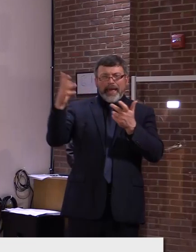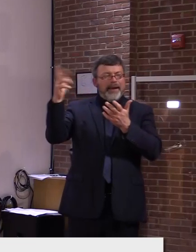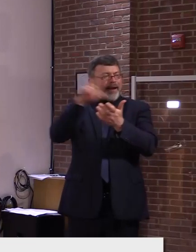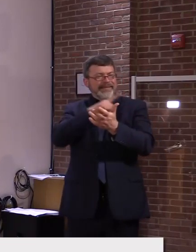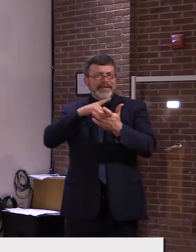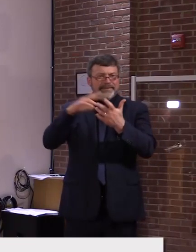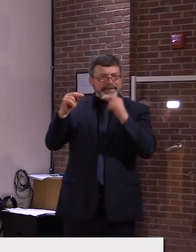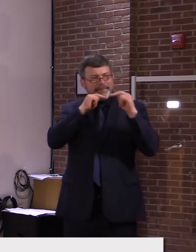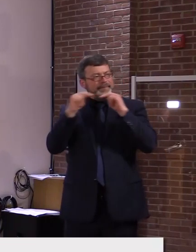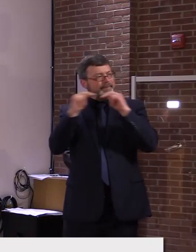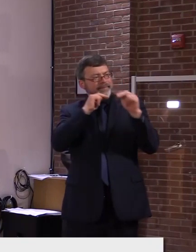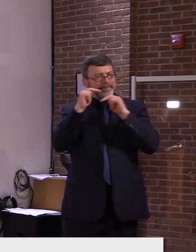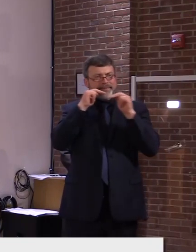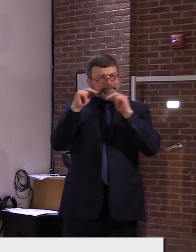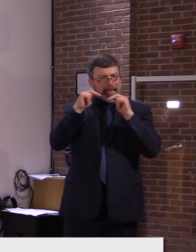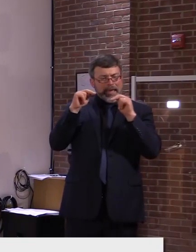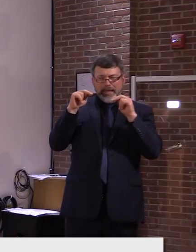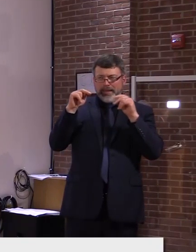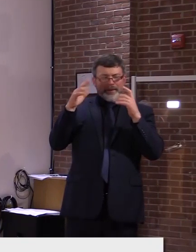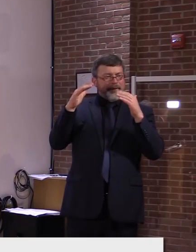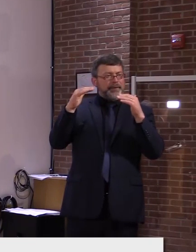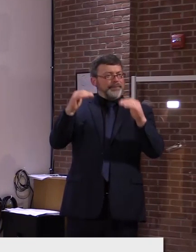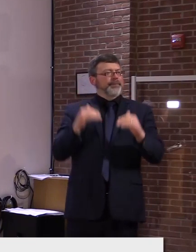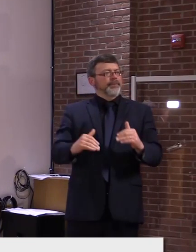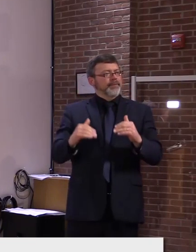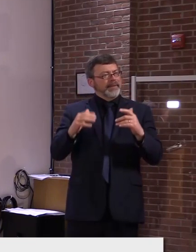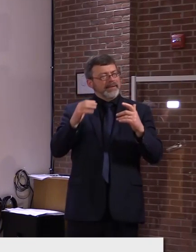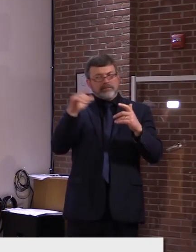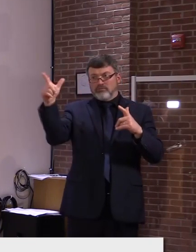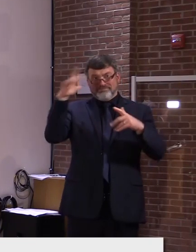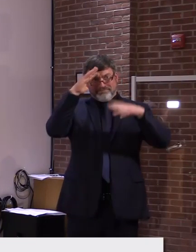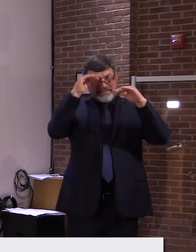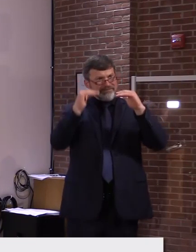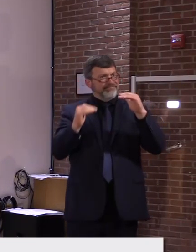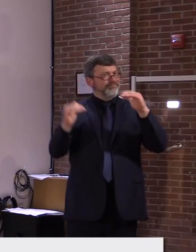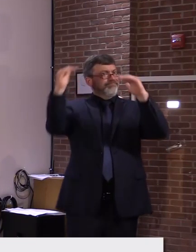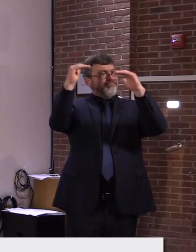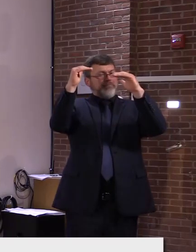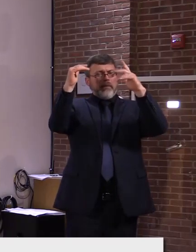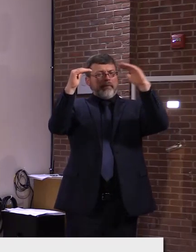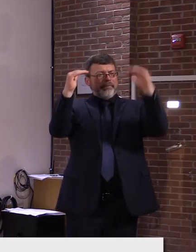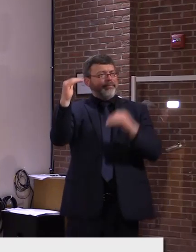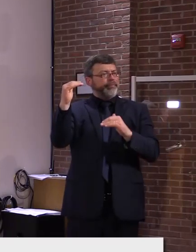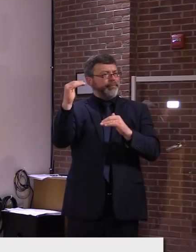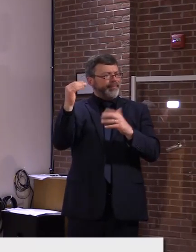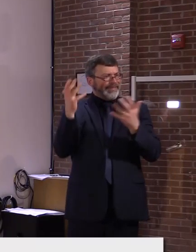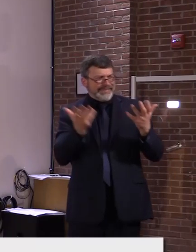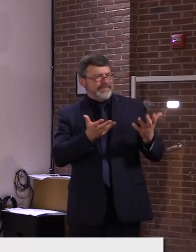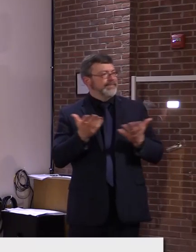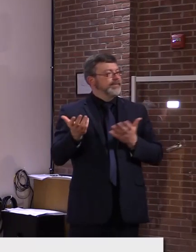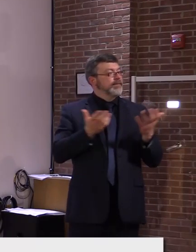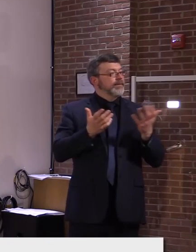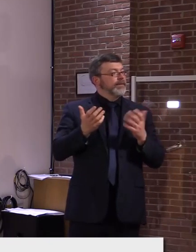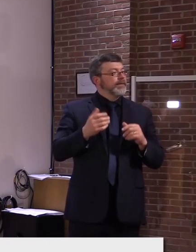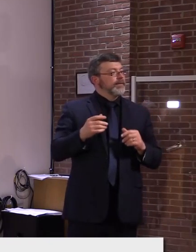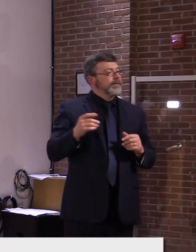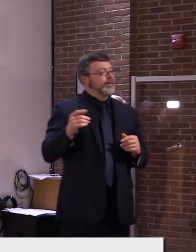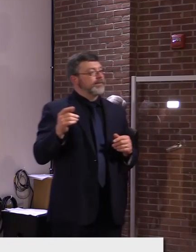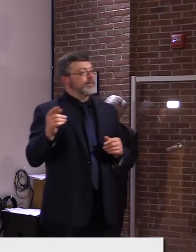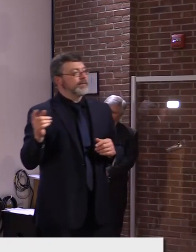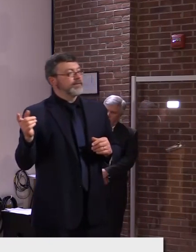I think they did well, and I think they, and I appreciate all that they've done, especially in the last couple of